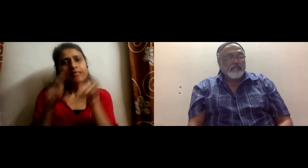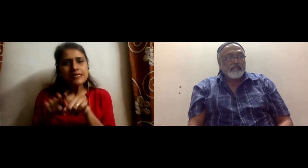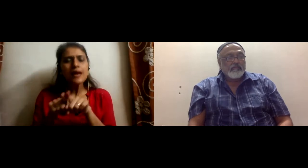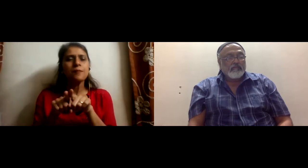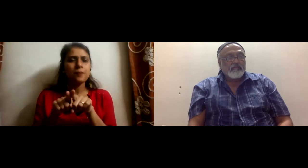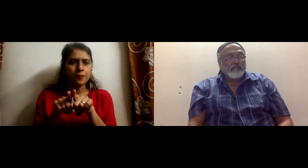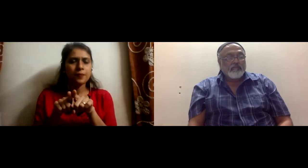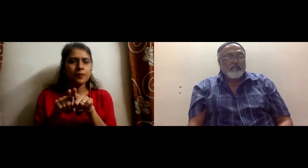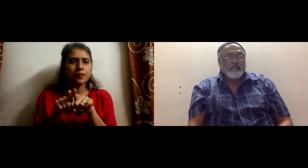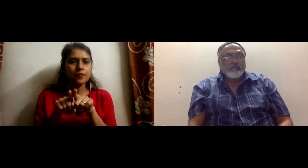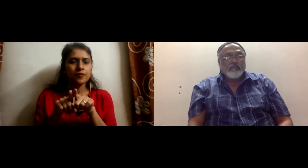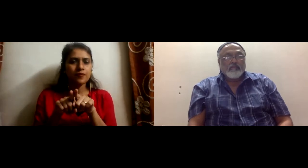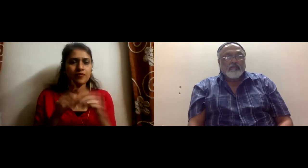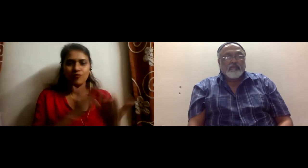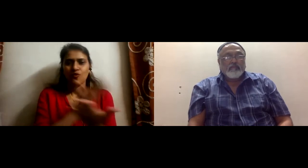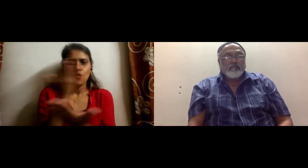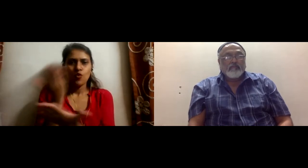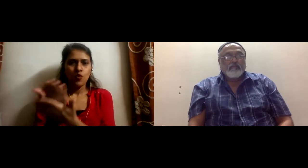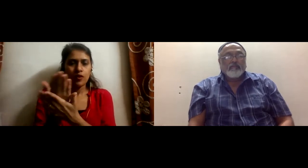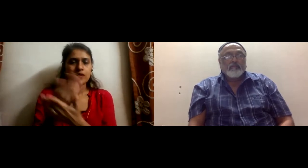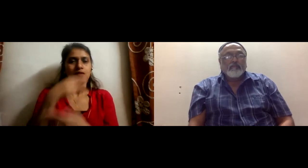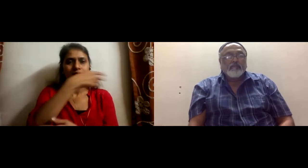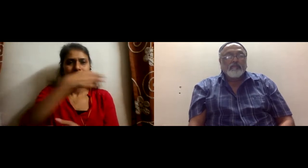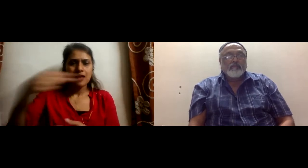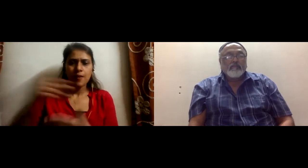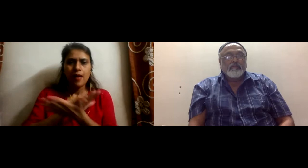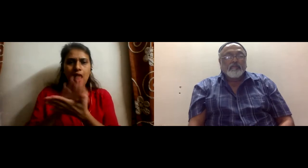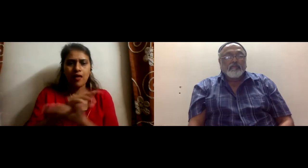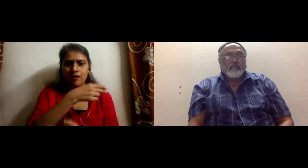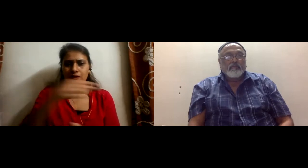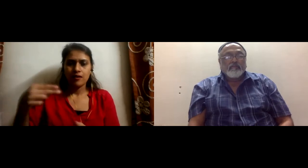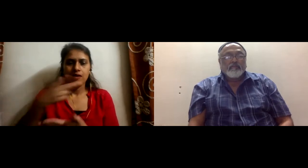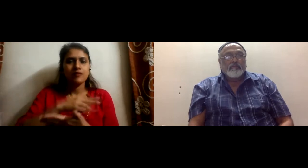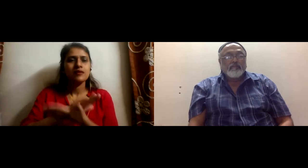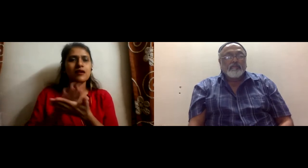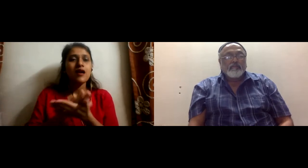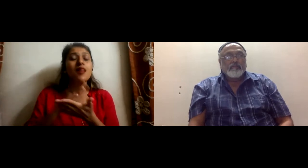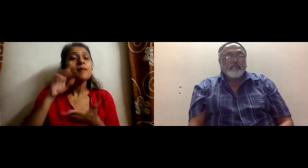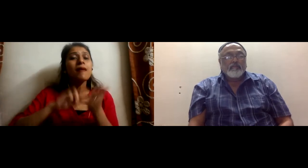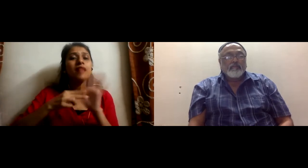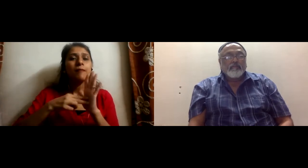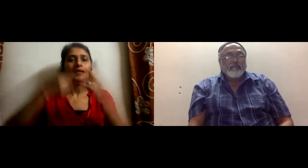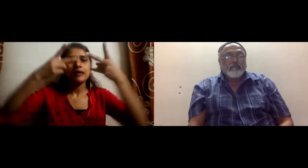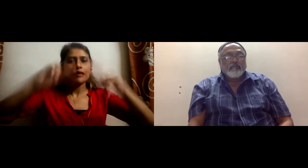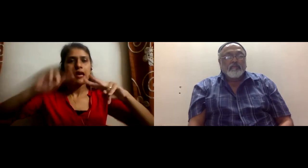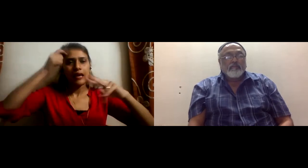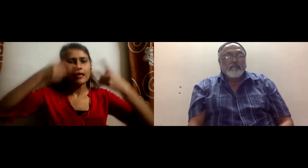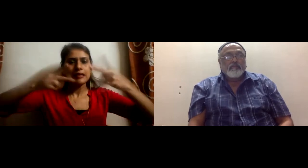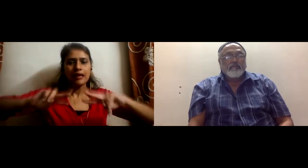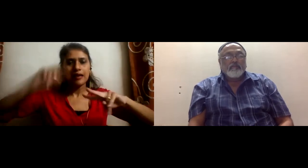in double spacing in typed version. Why can't you make it its e-text format or simply a Word